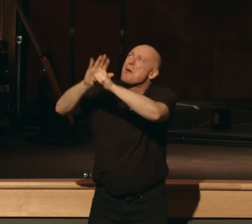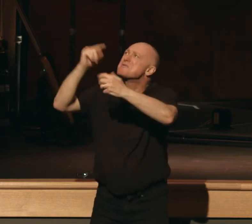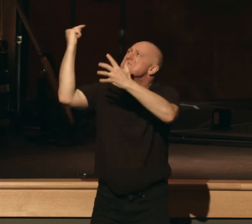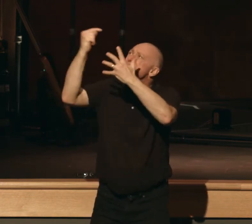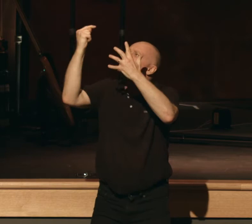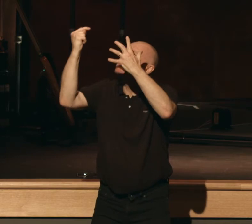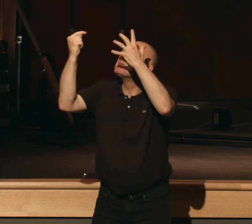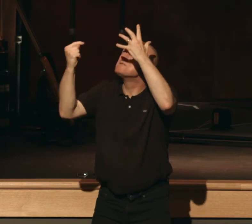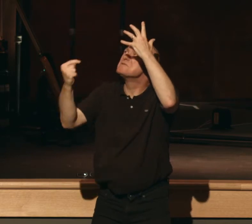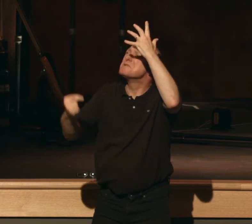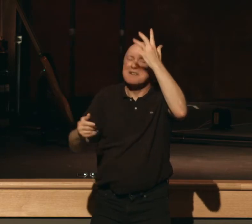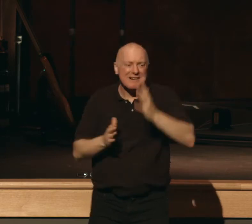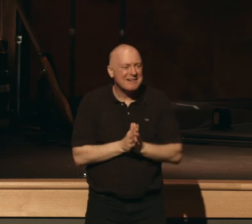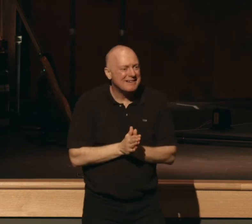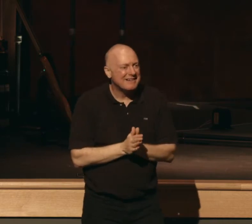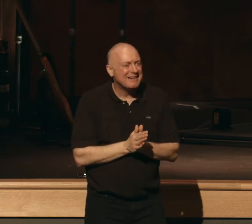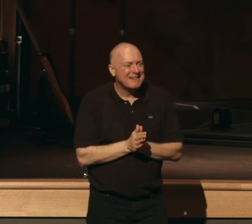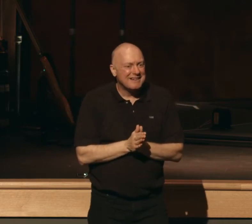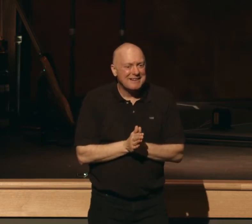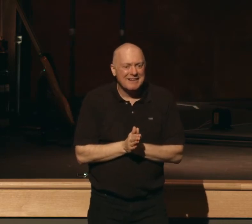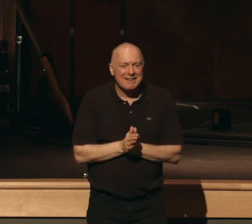promises?